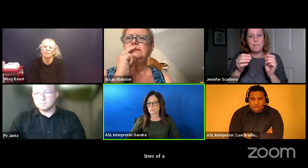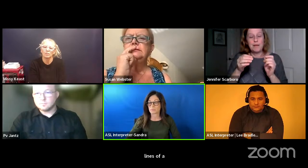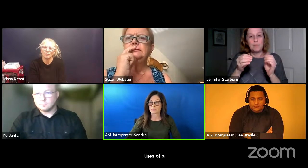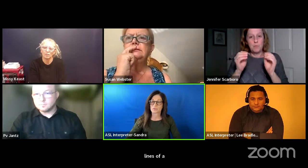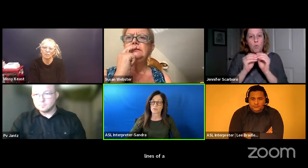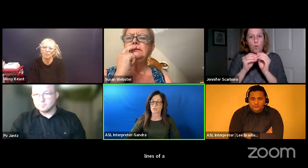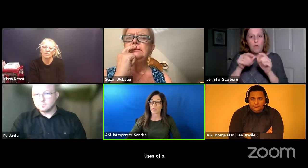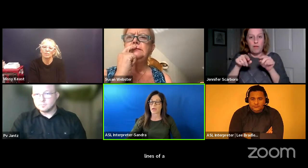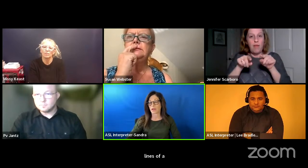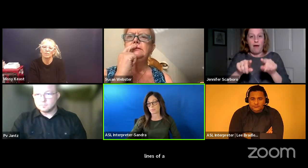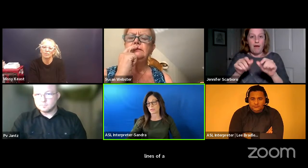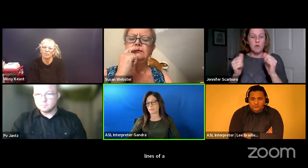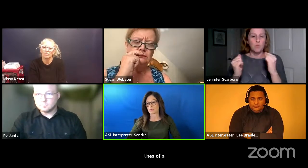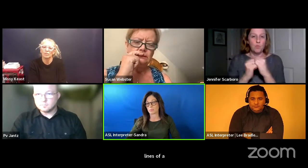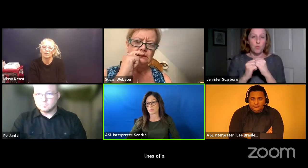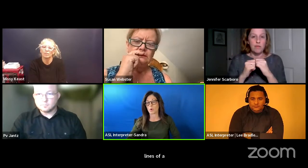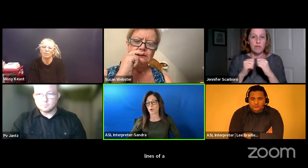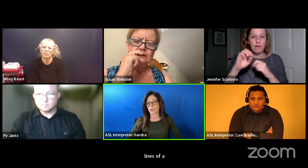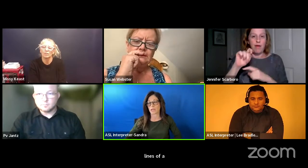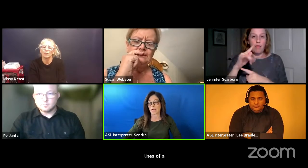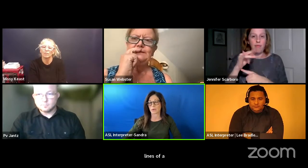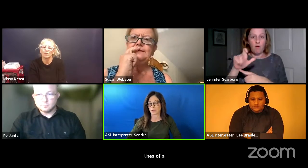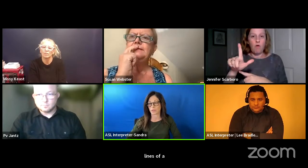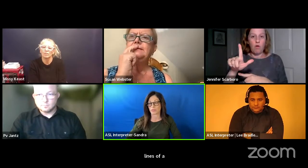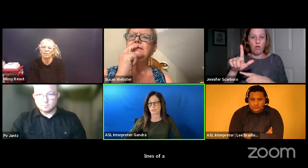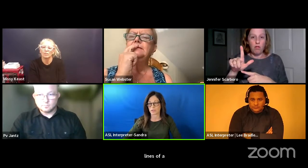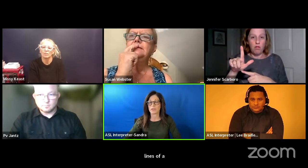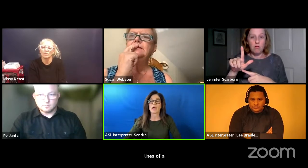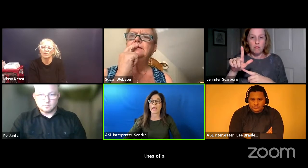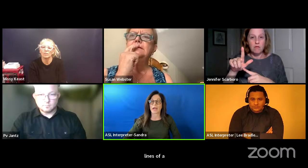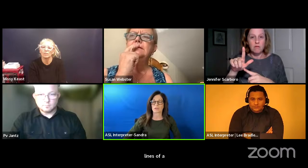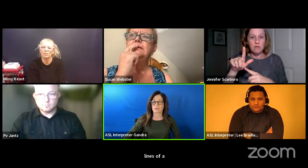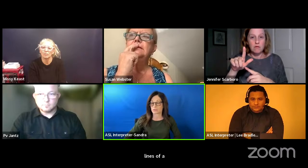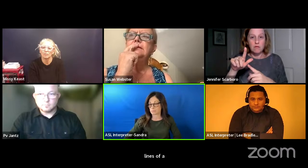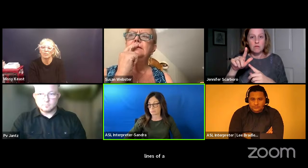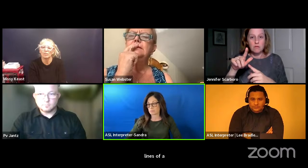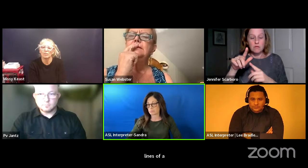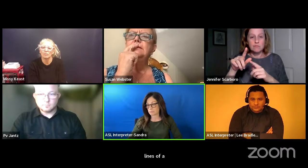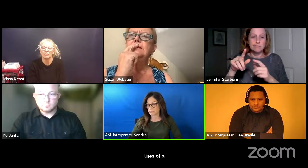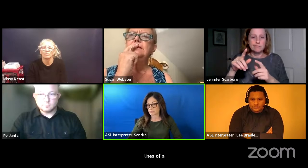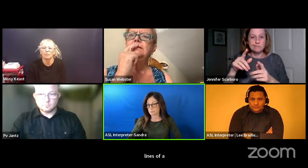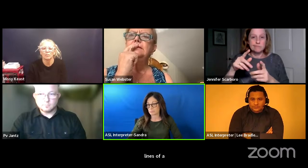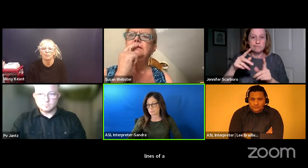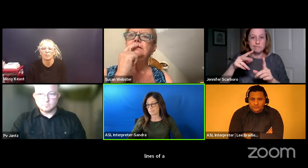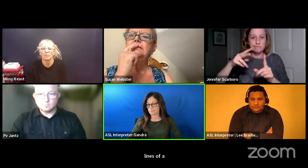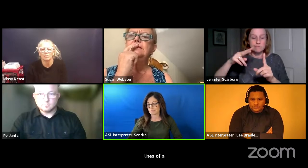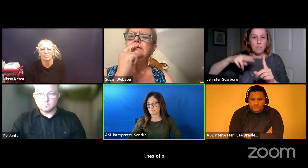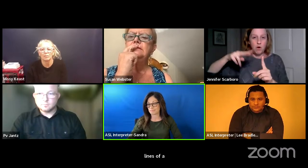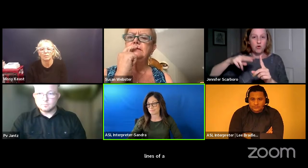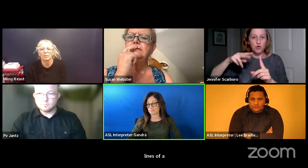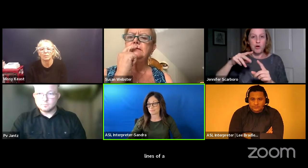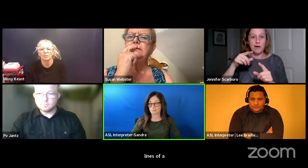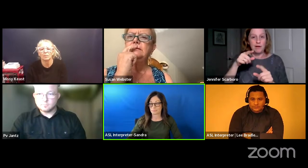punishment. So that, I believe, would be more in line with the ethical